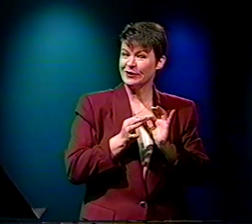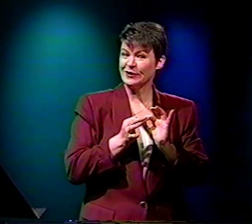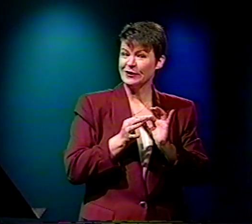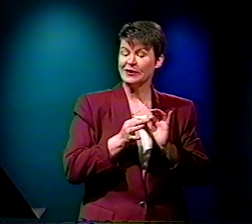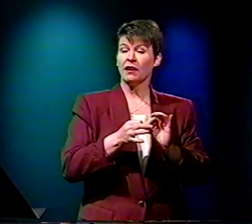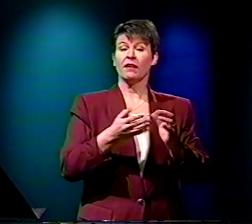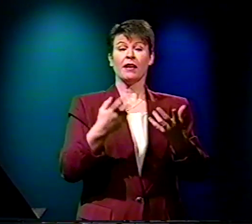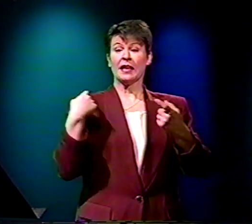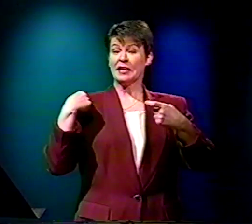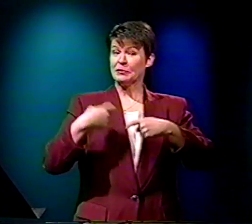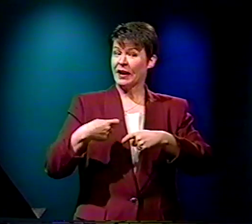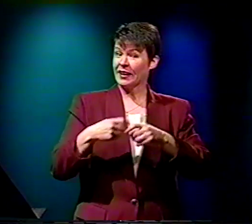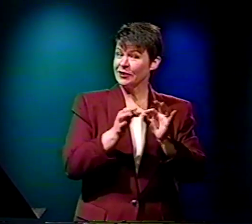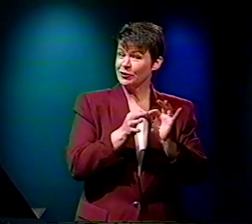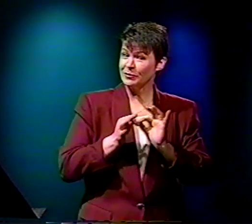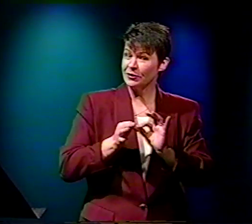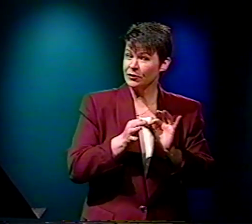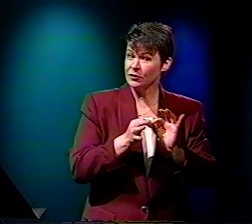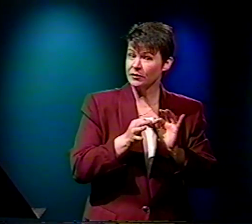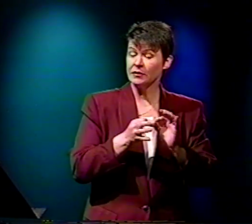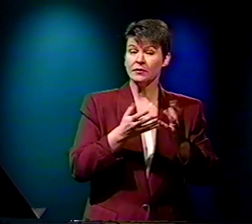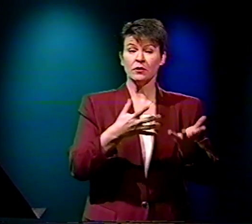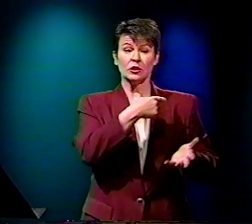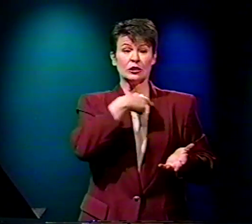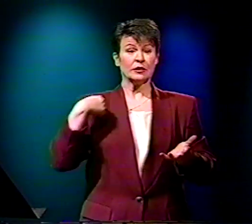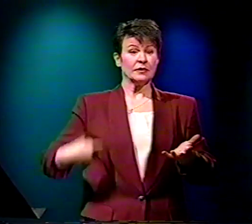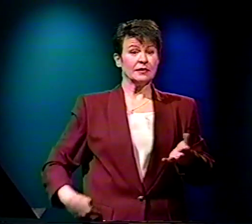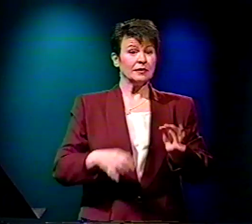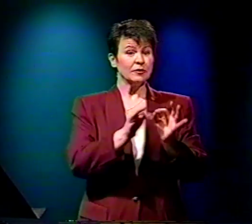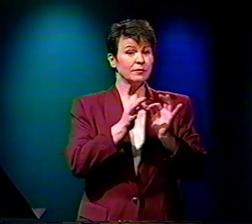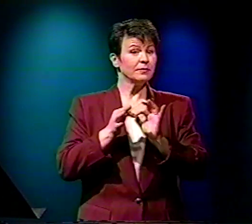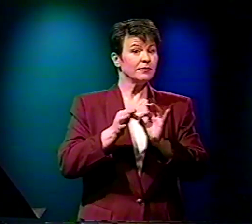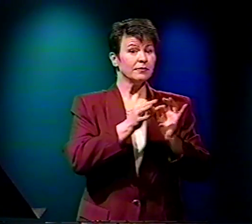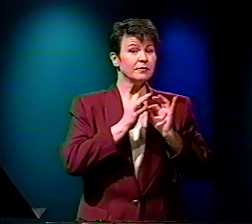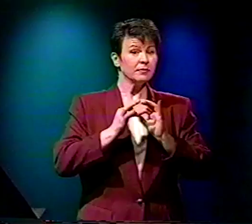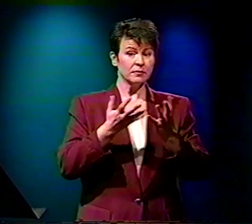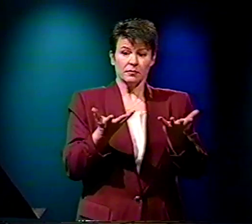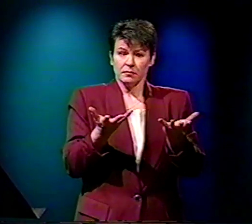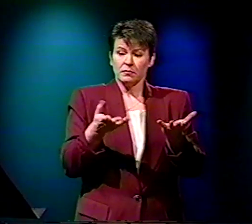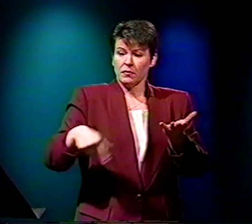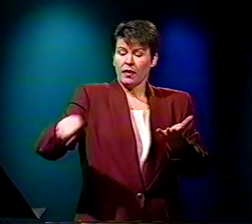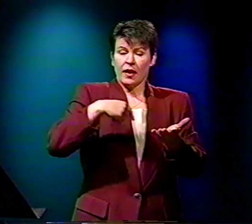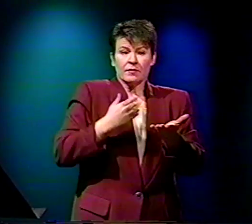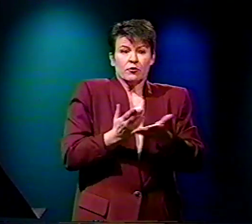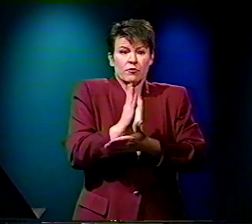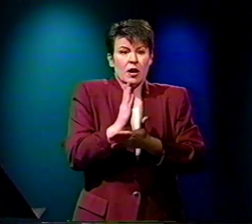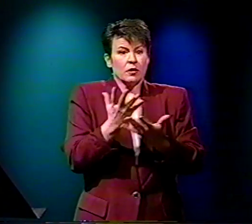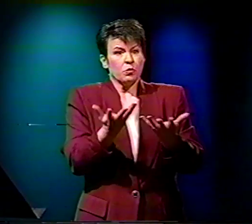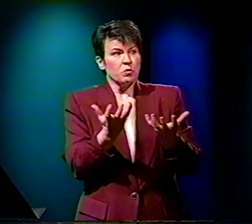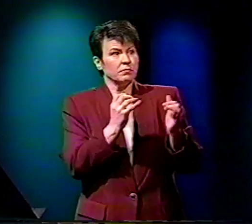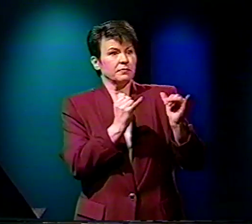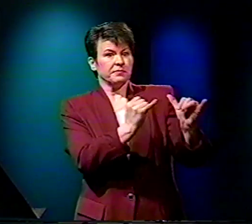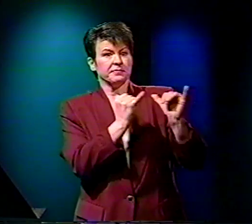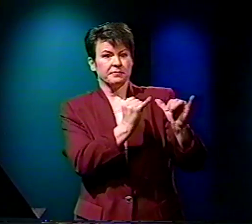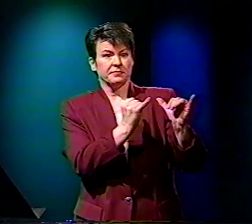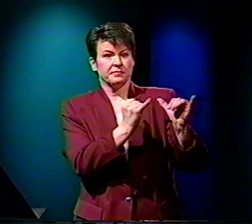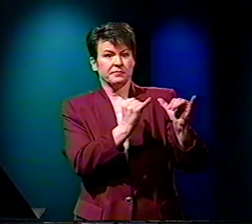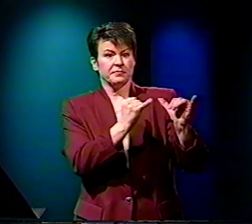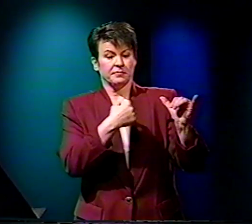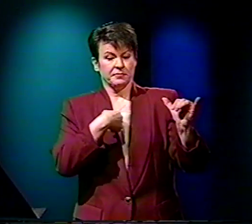We have some black interpreters, Hispanic interpreters, and Chinese interpreters, and they have the rights, people of